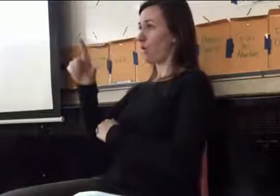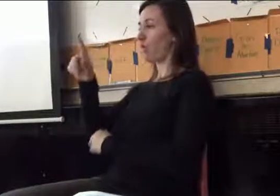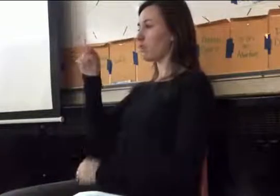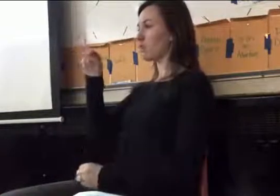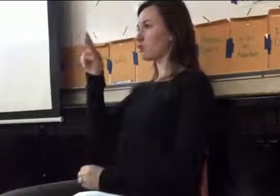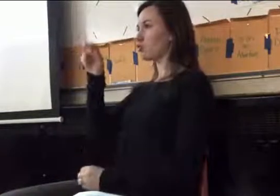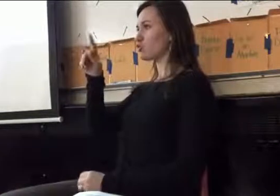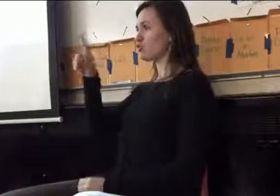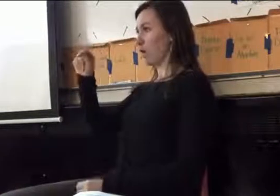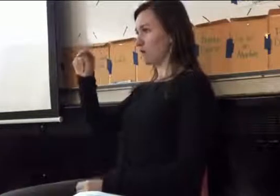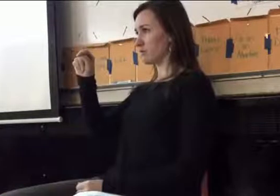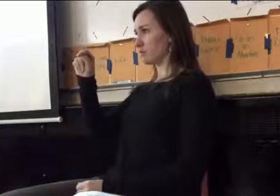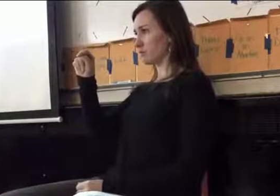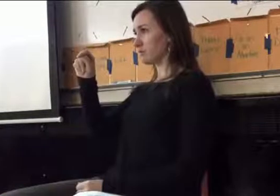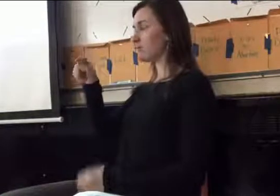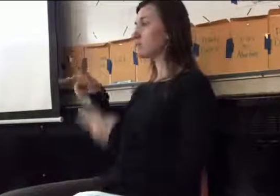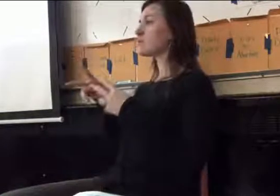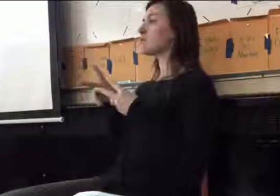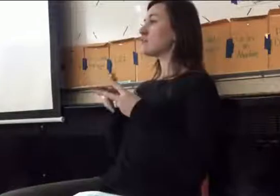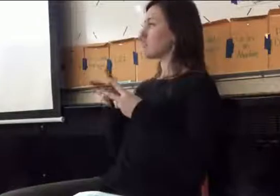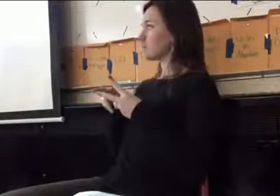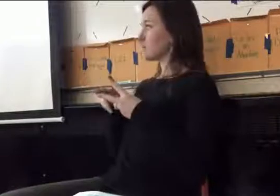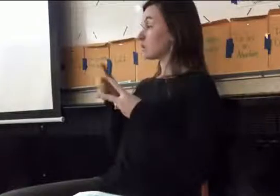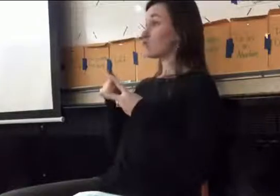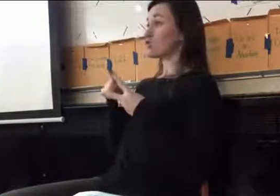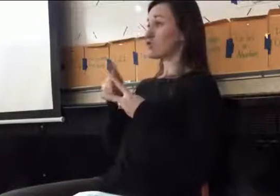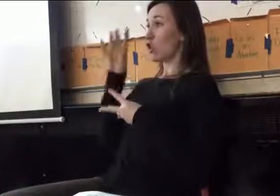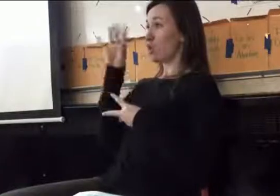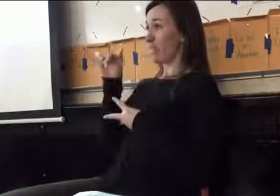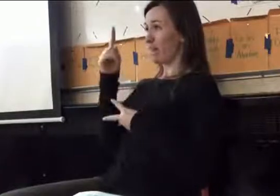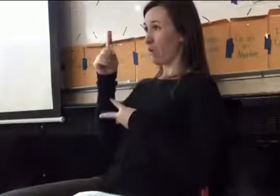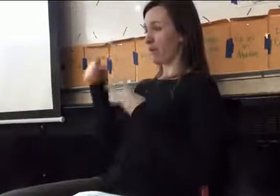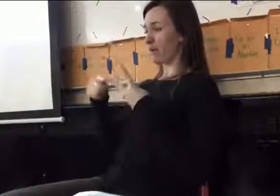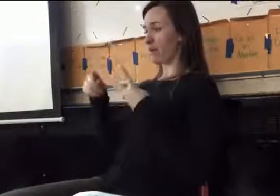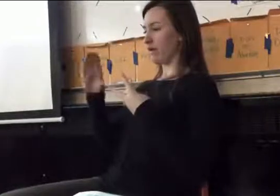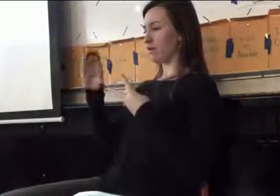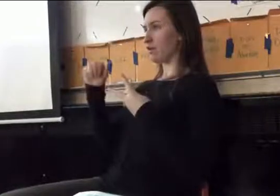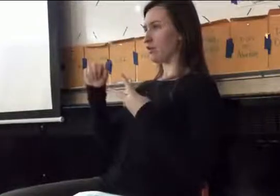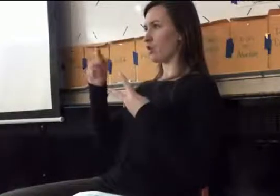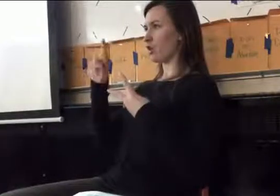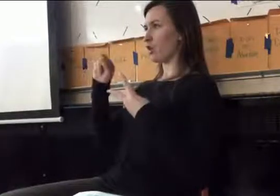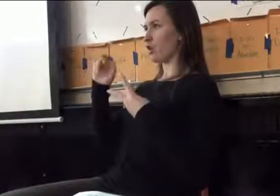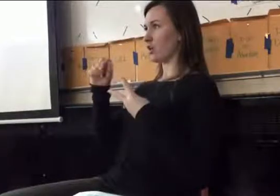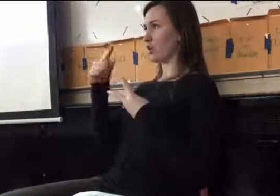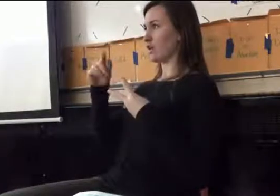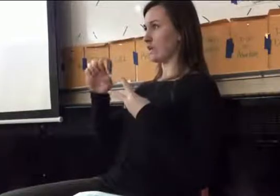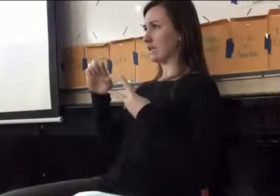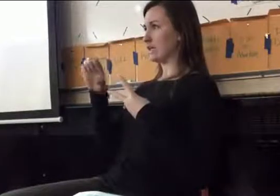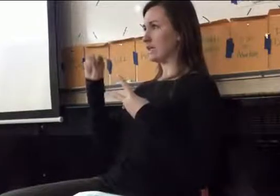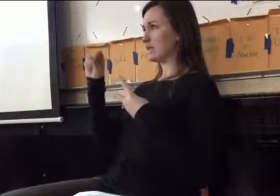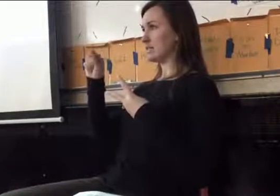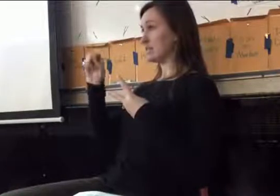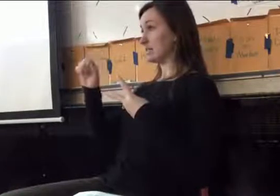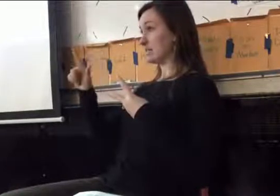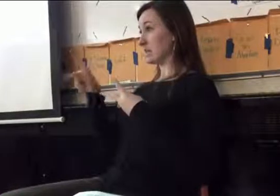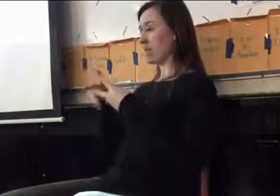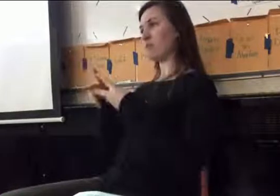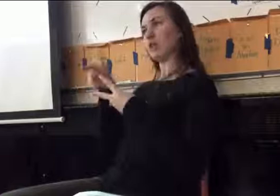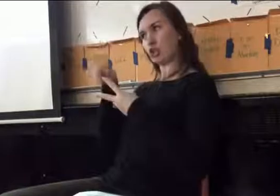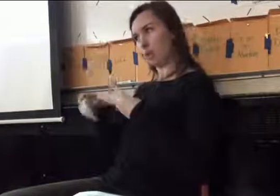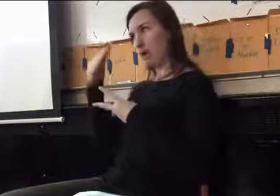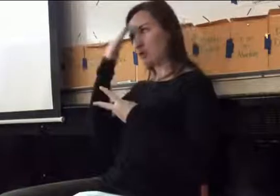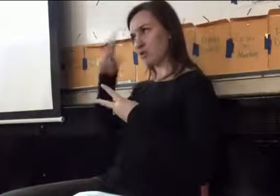Carnegie Steel, and one is the Standard Oil Trust. Those are the two that you need to know. So he creates this monopoly of oil that he